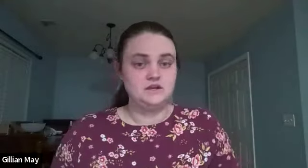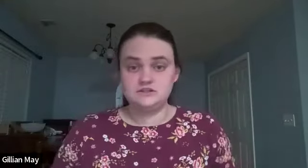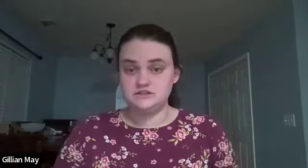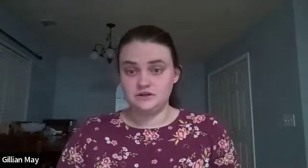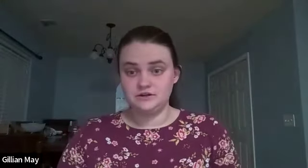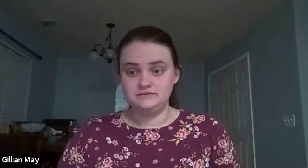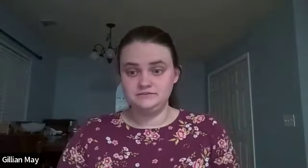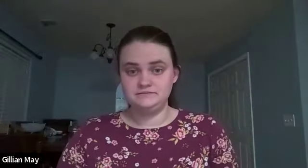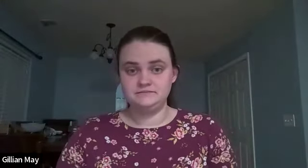concern,